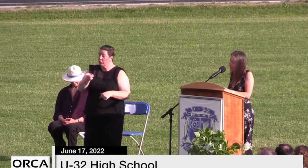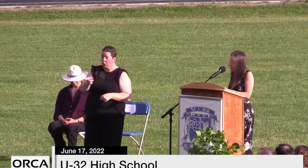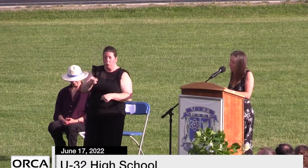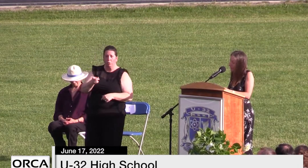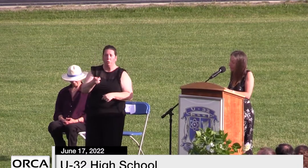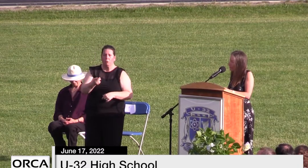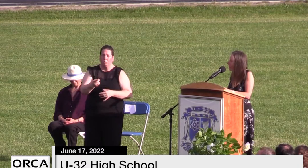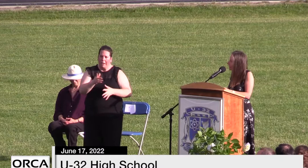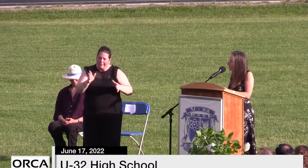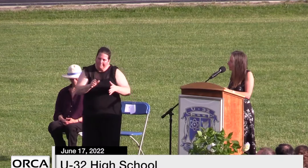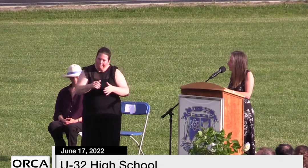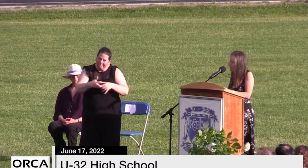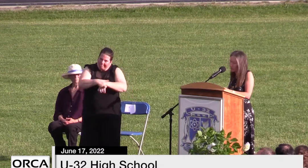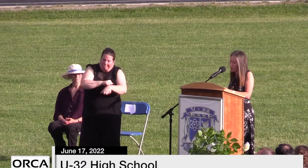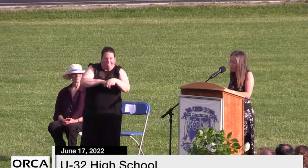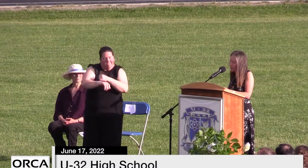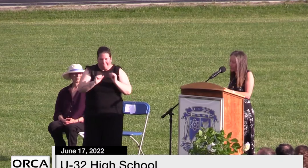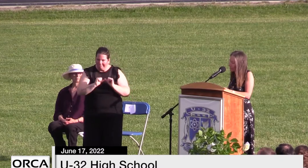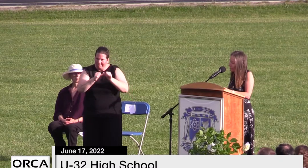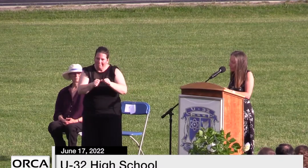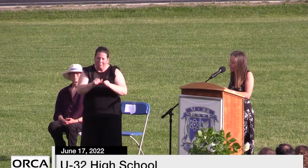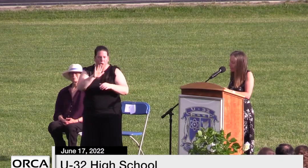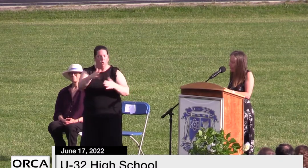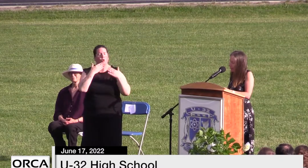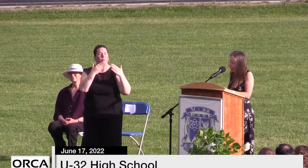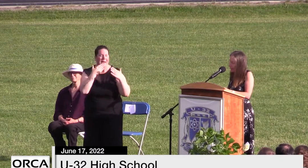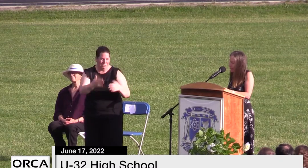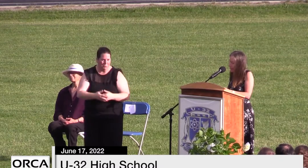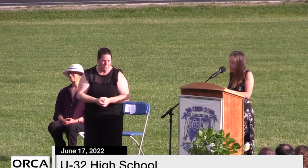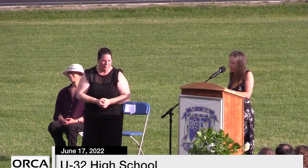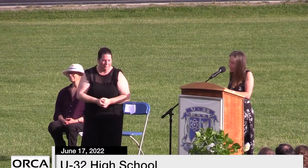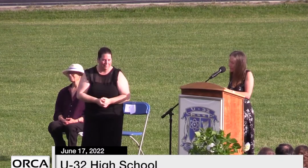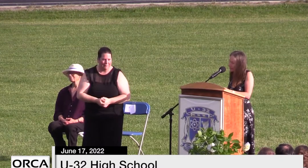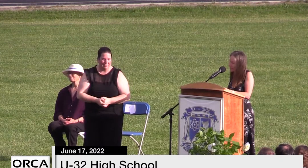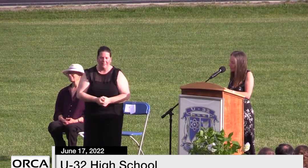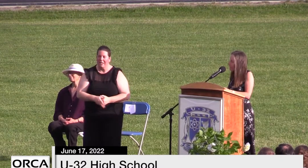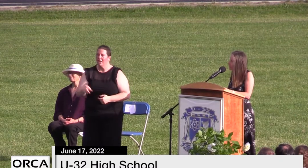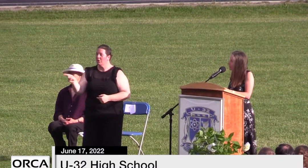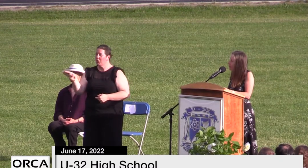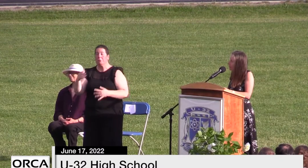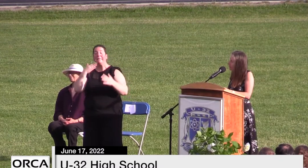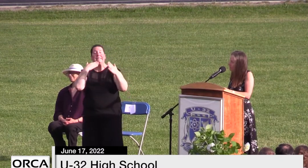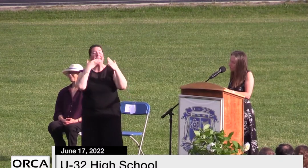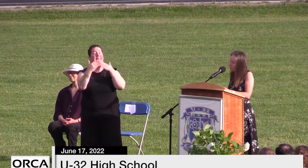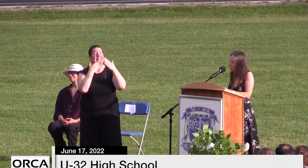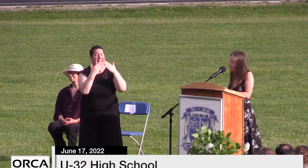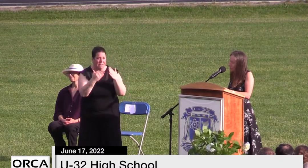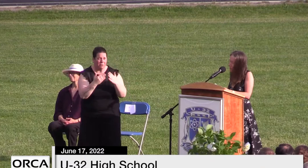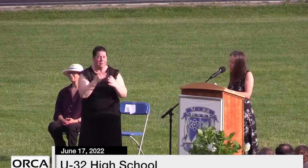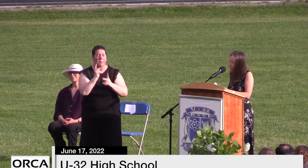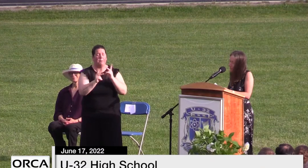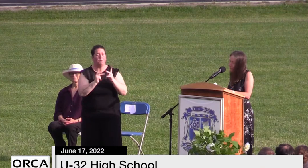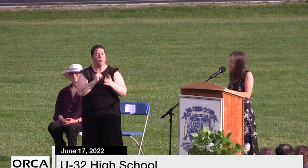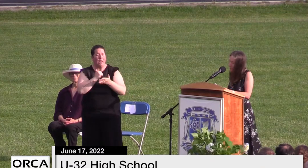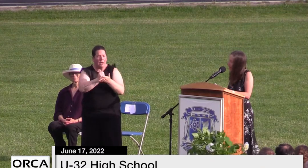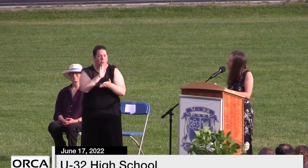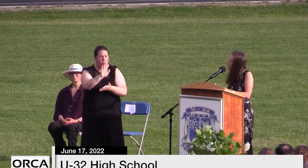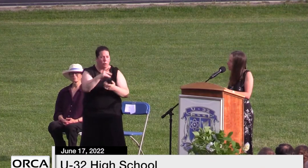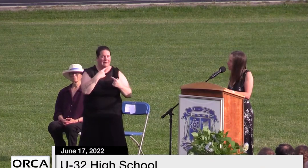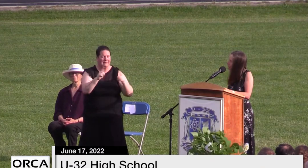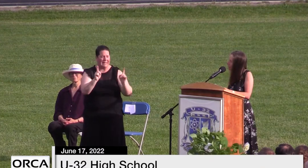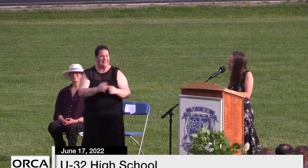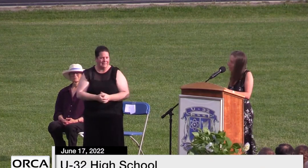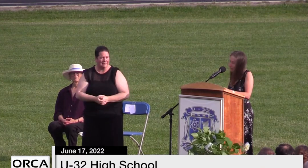cultivate your stance of gratitude starting tonight by thanking those in this space who've contributed to your success